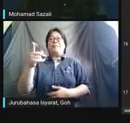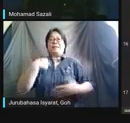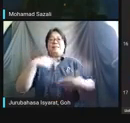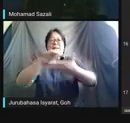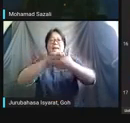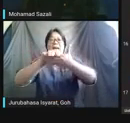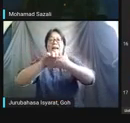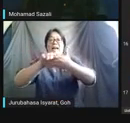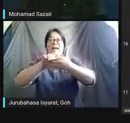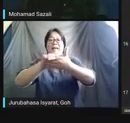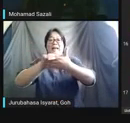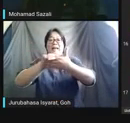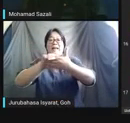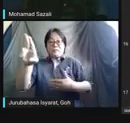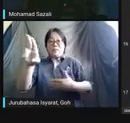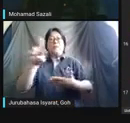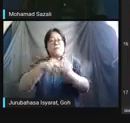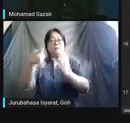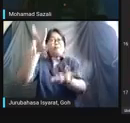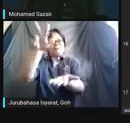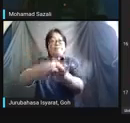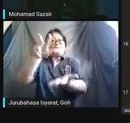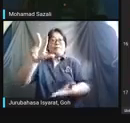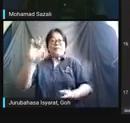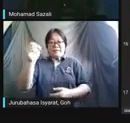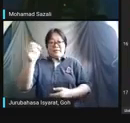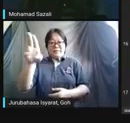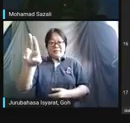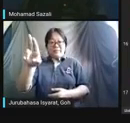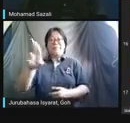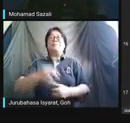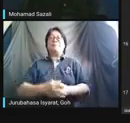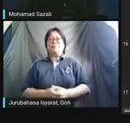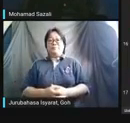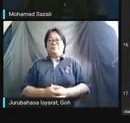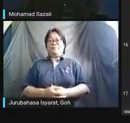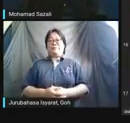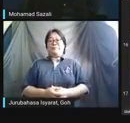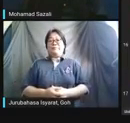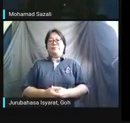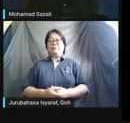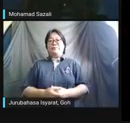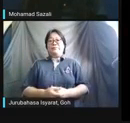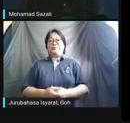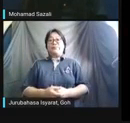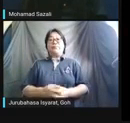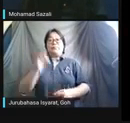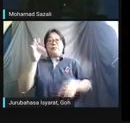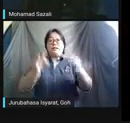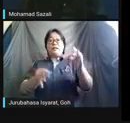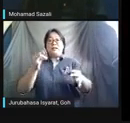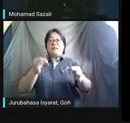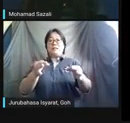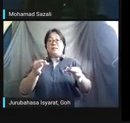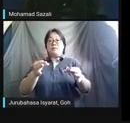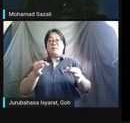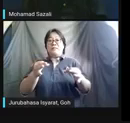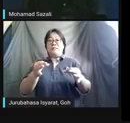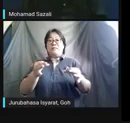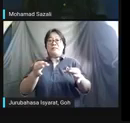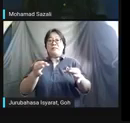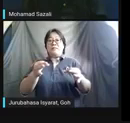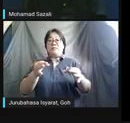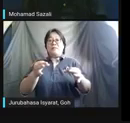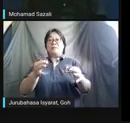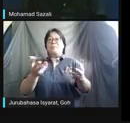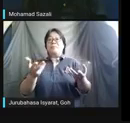OKU. And for someone that is not OKU, Yeah. could it be considered that it is rude or anything like that if we ask someone